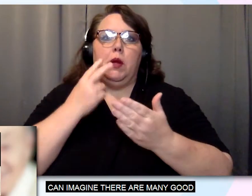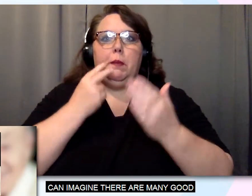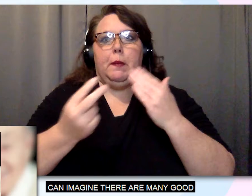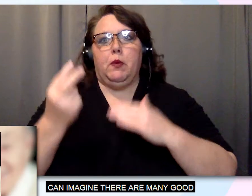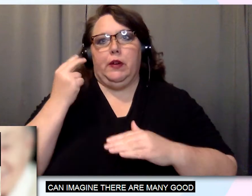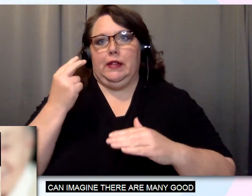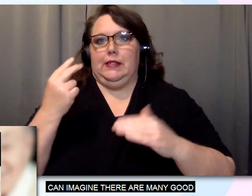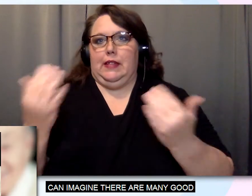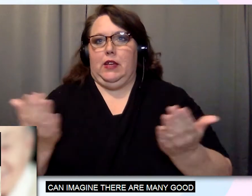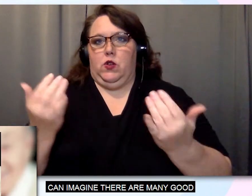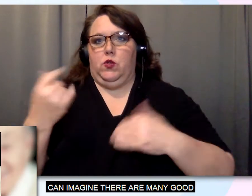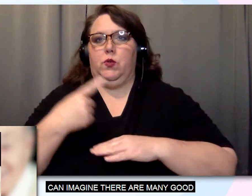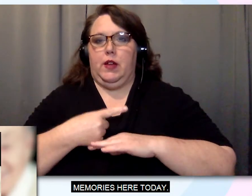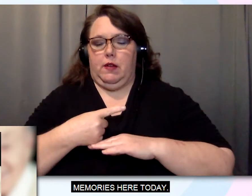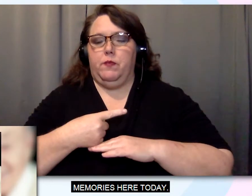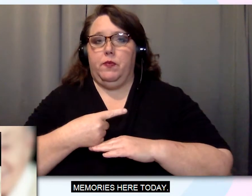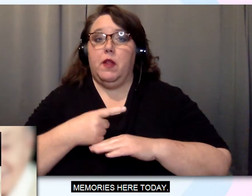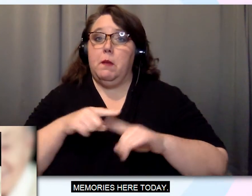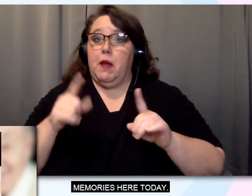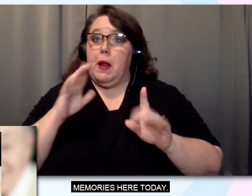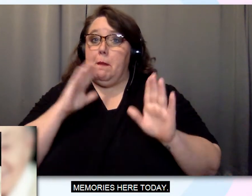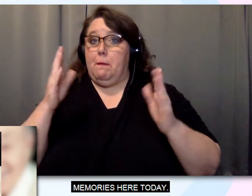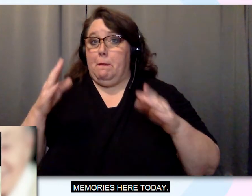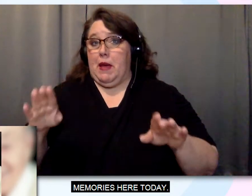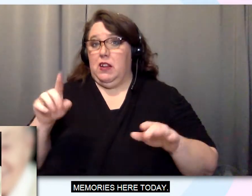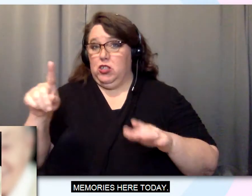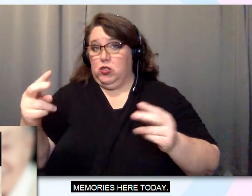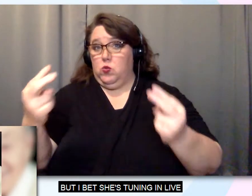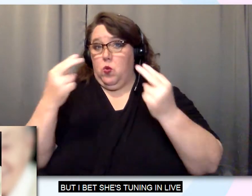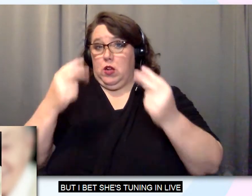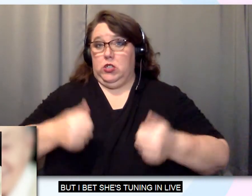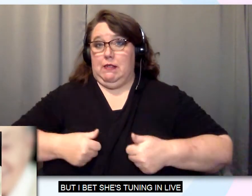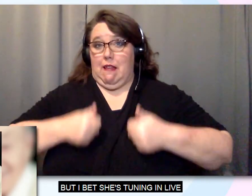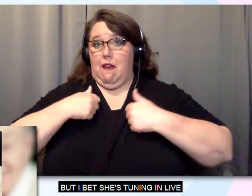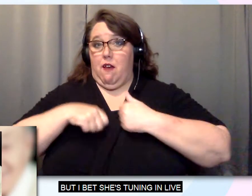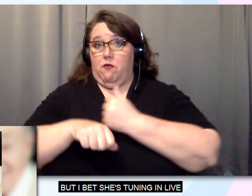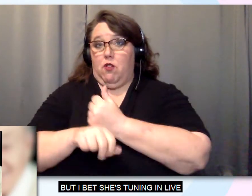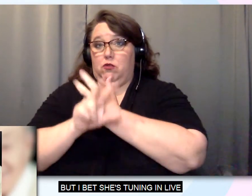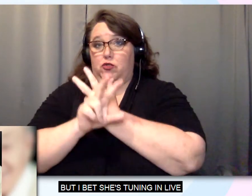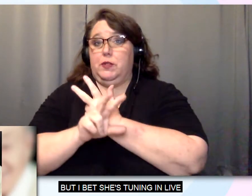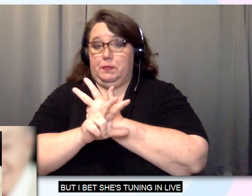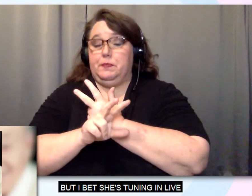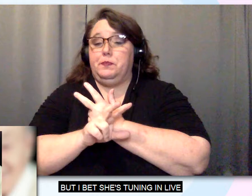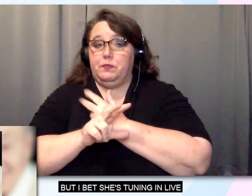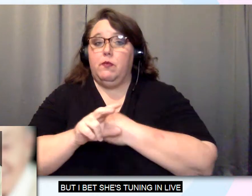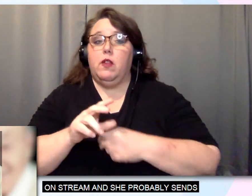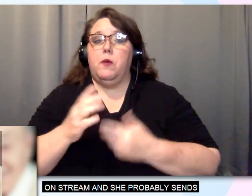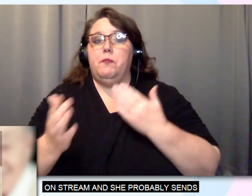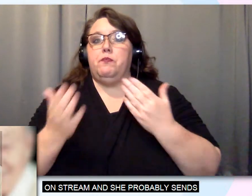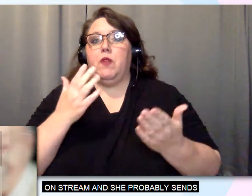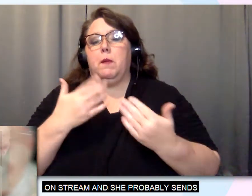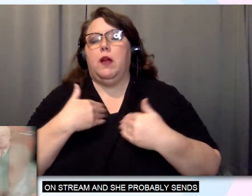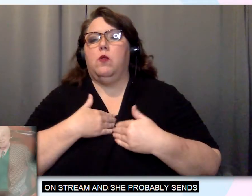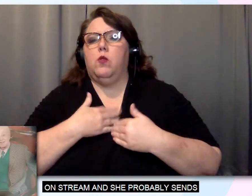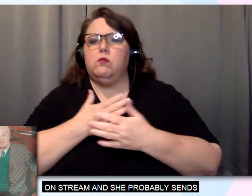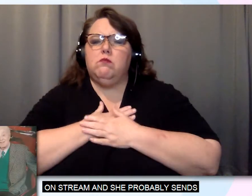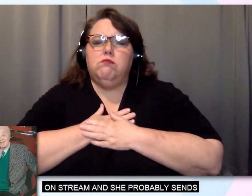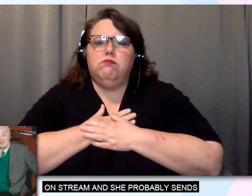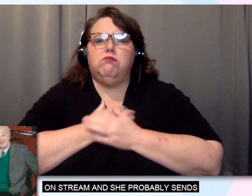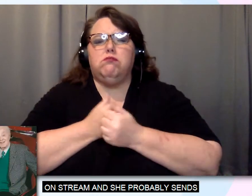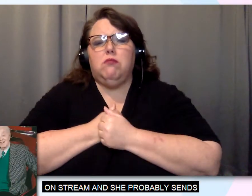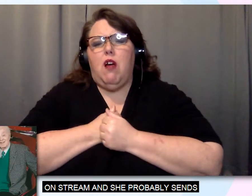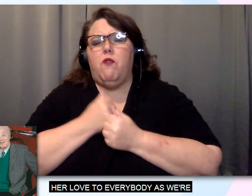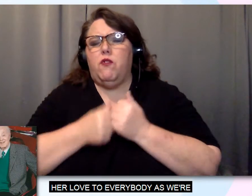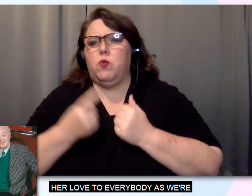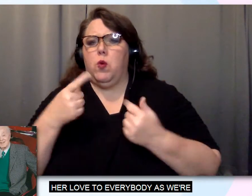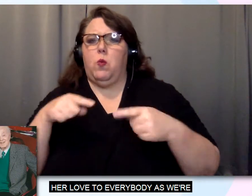many good memories here today. But I bet she's tuning in live on stream, and she probably sends her